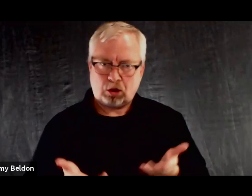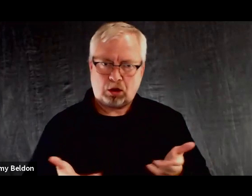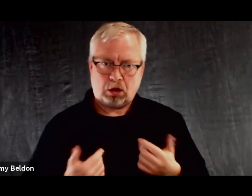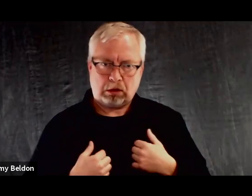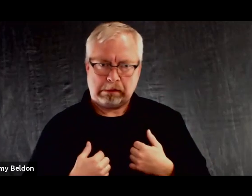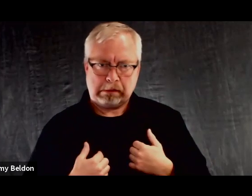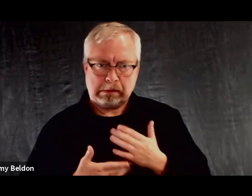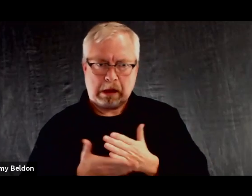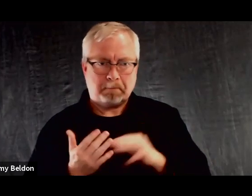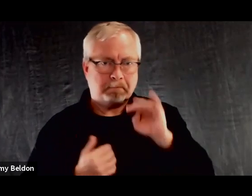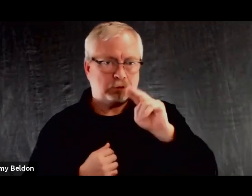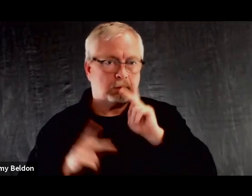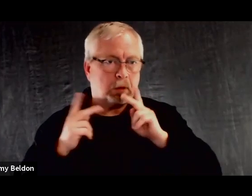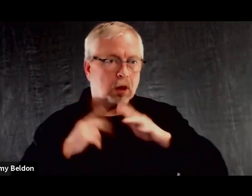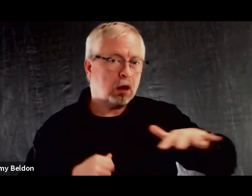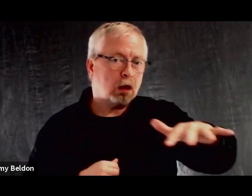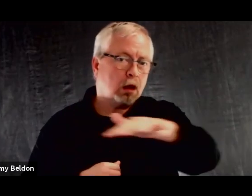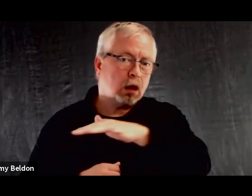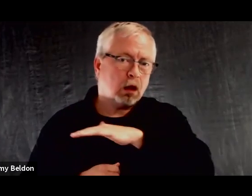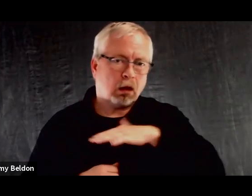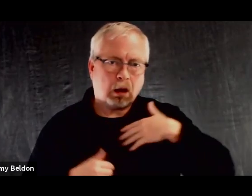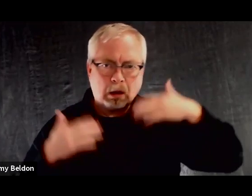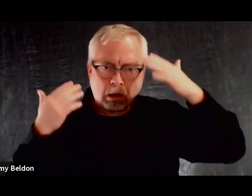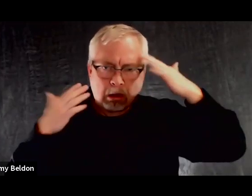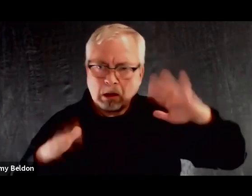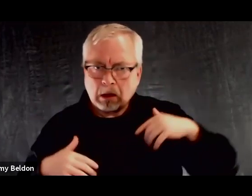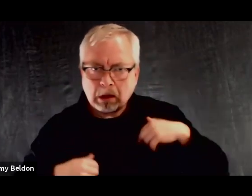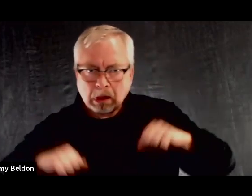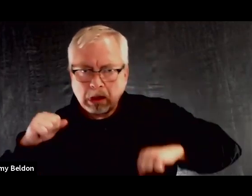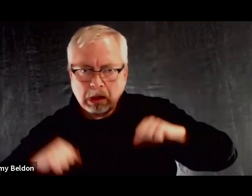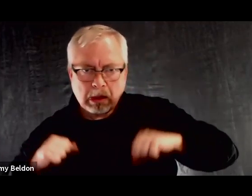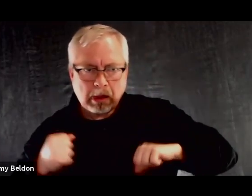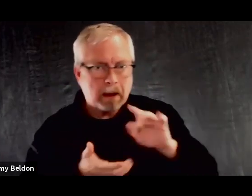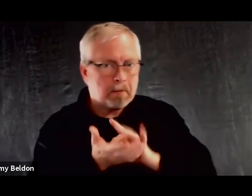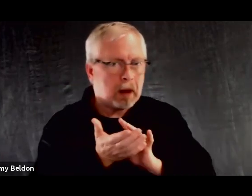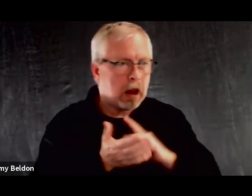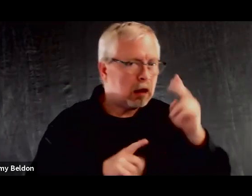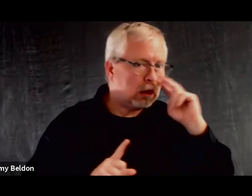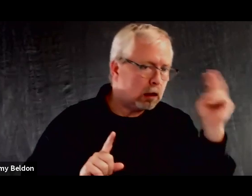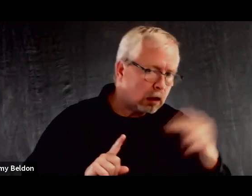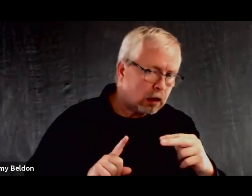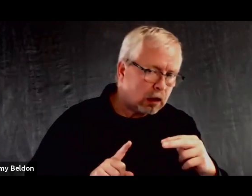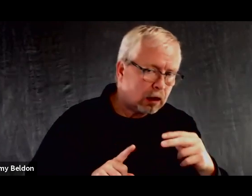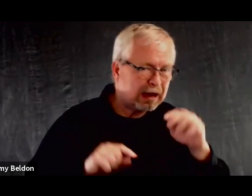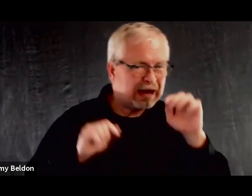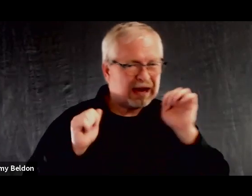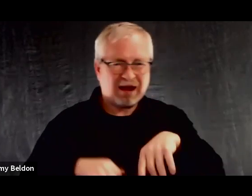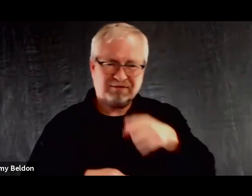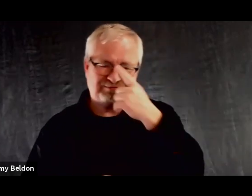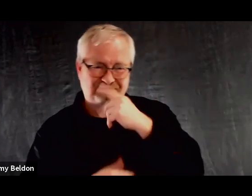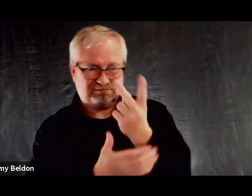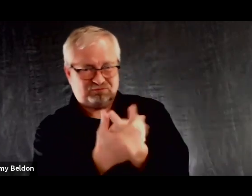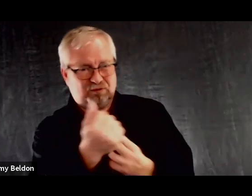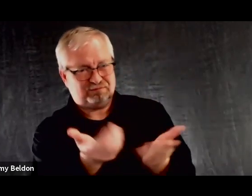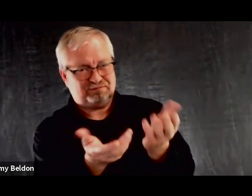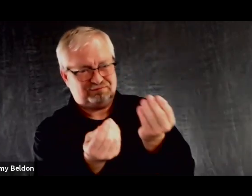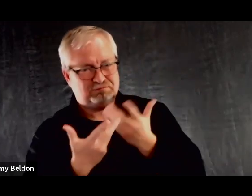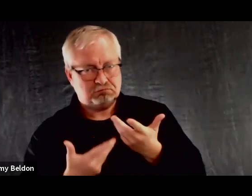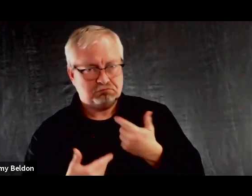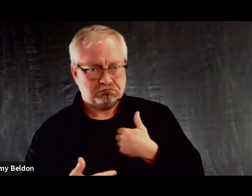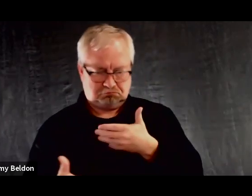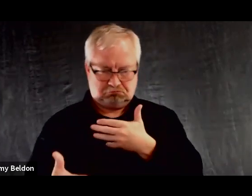we're at. So from a medical perspective, can you say if we're closer to one side than the other